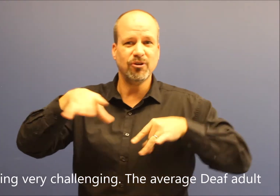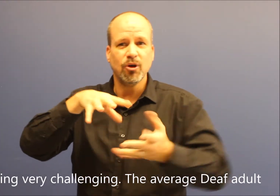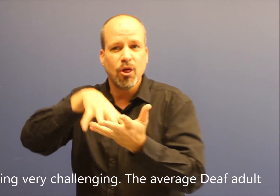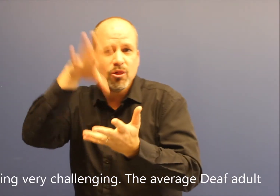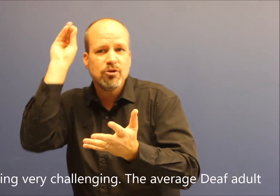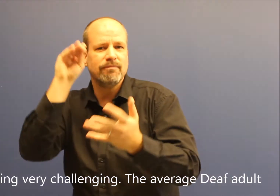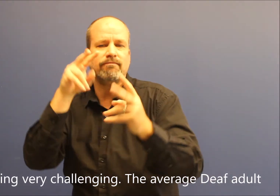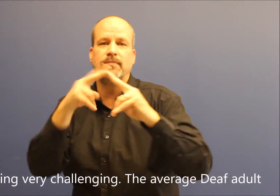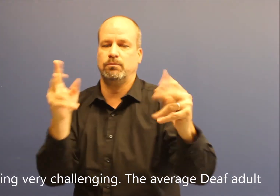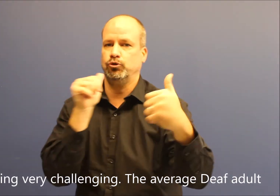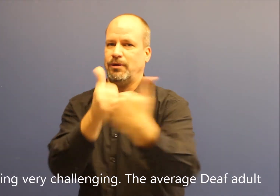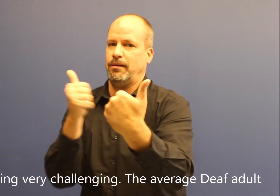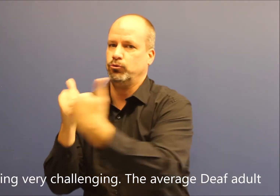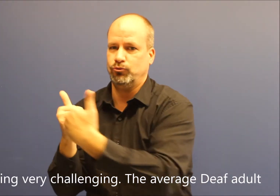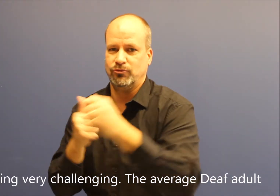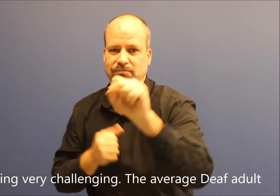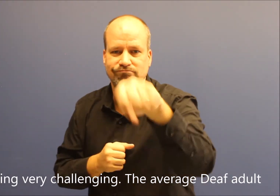very challenging.